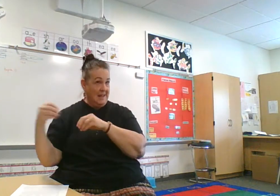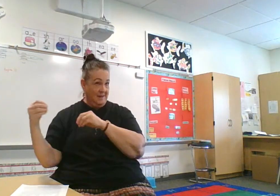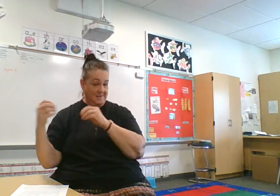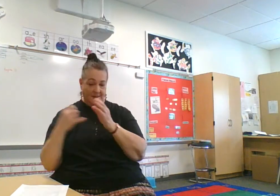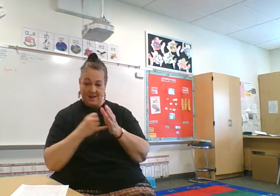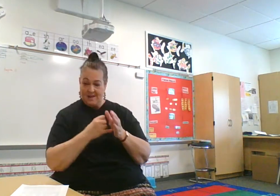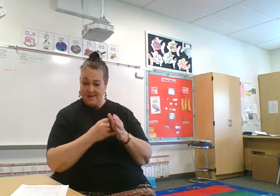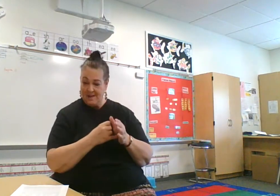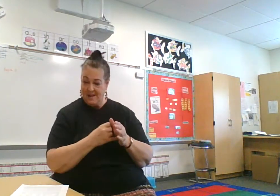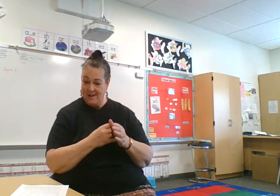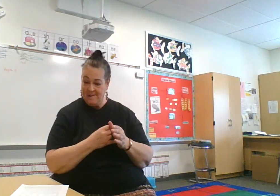it.